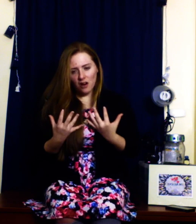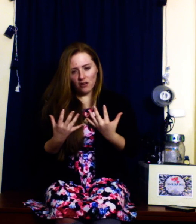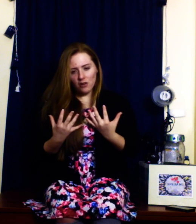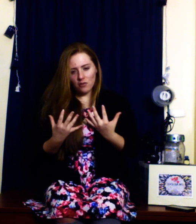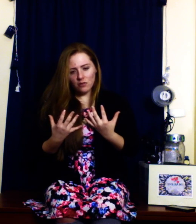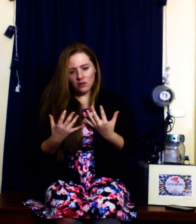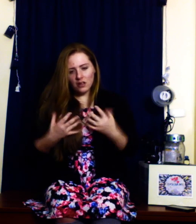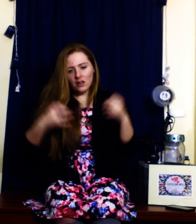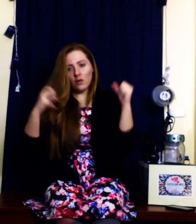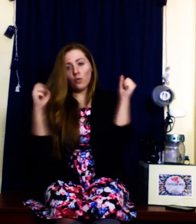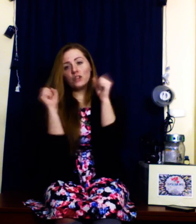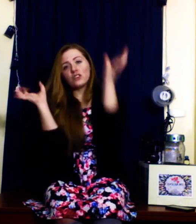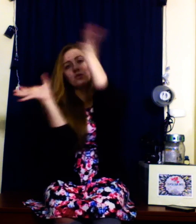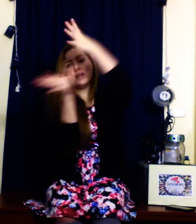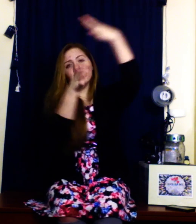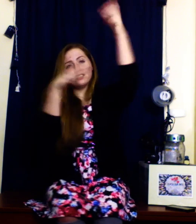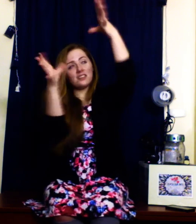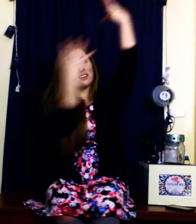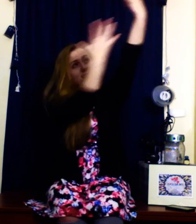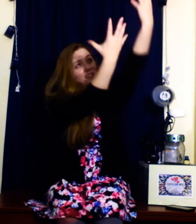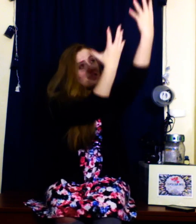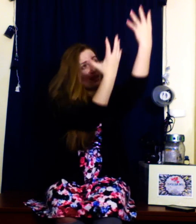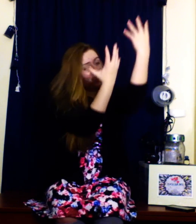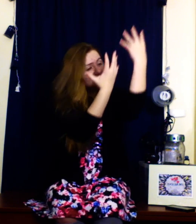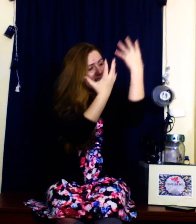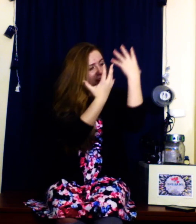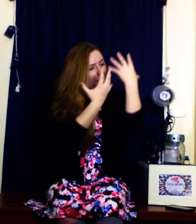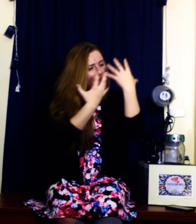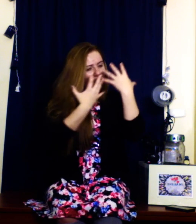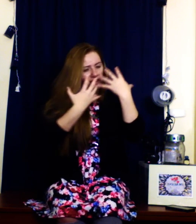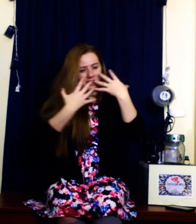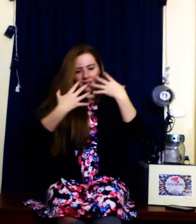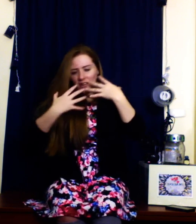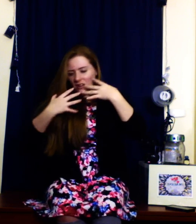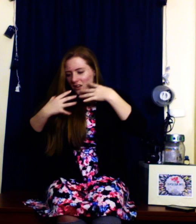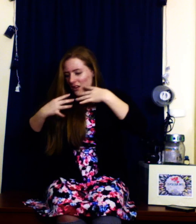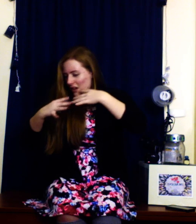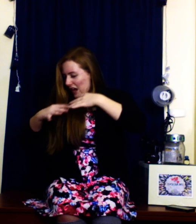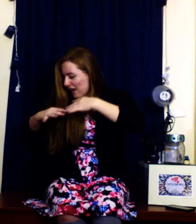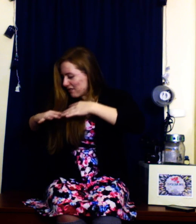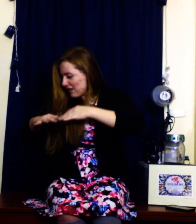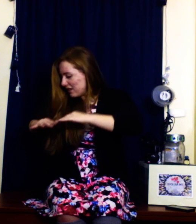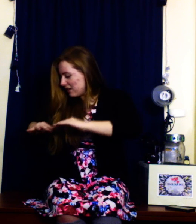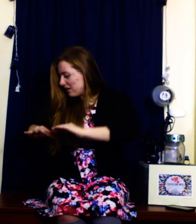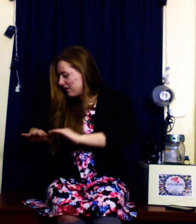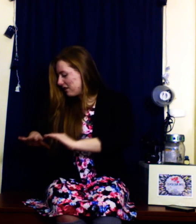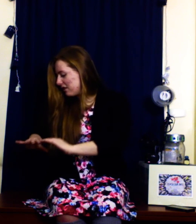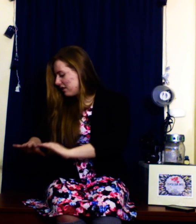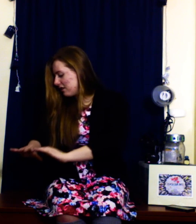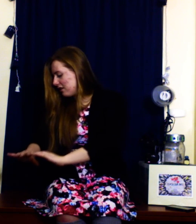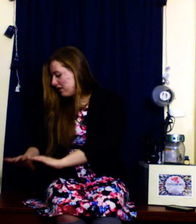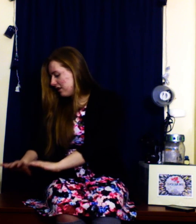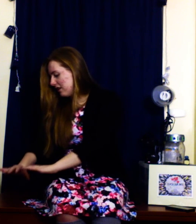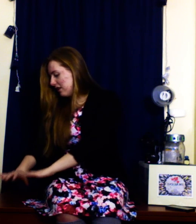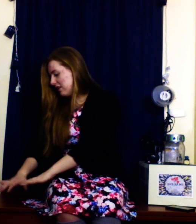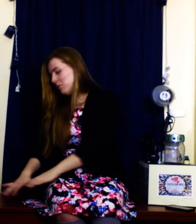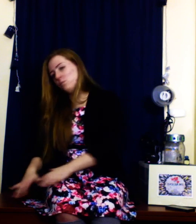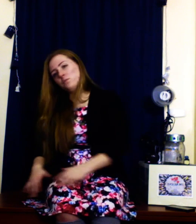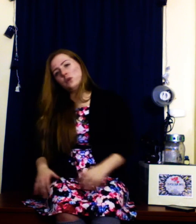sorrow, winter wind, it's coming, and then it pushes